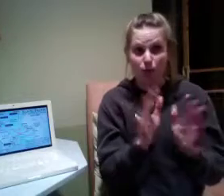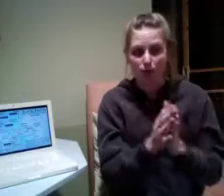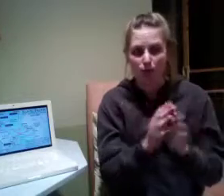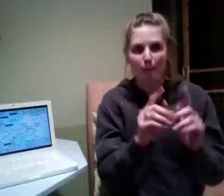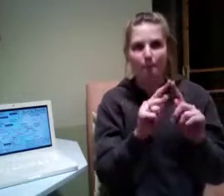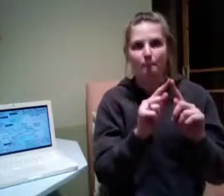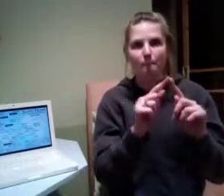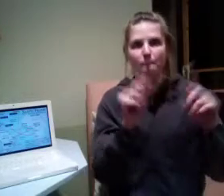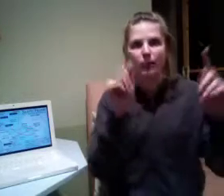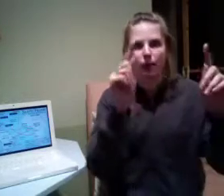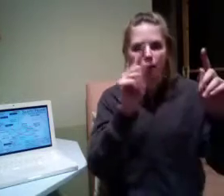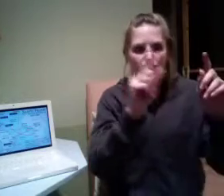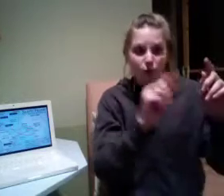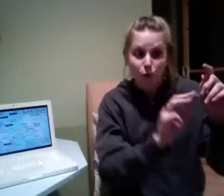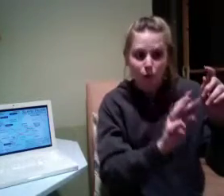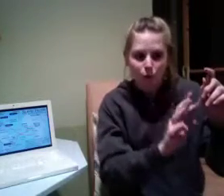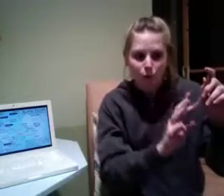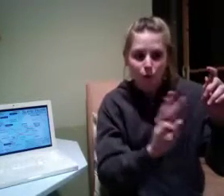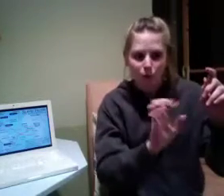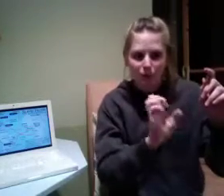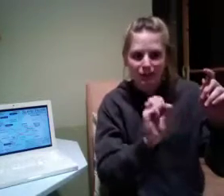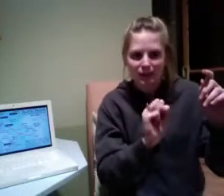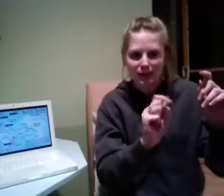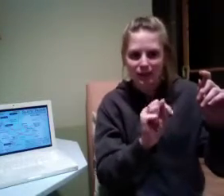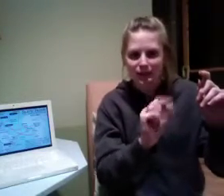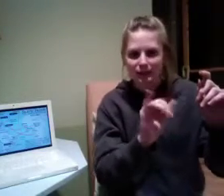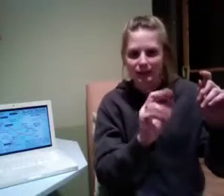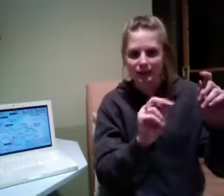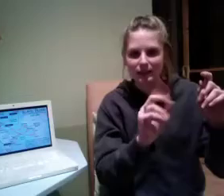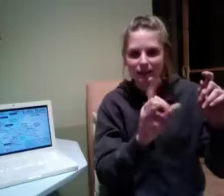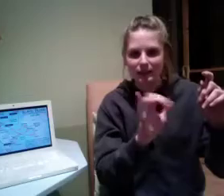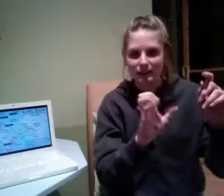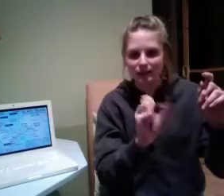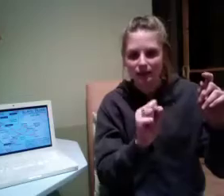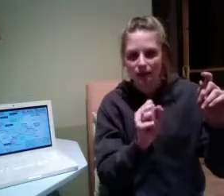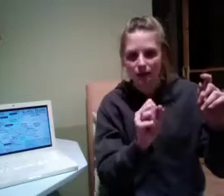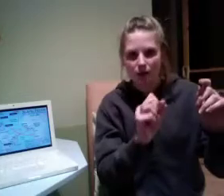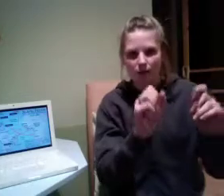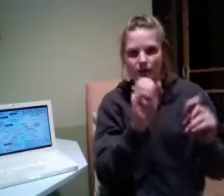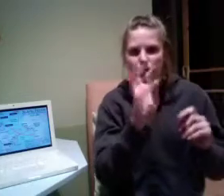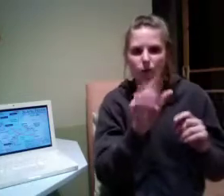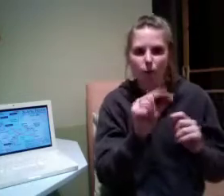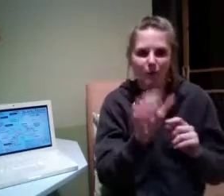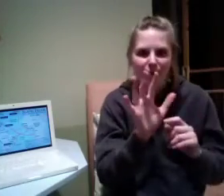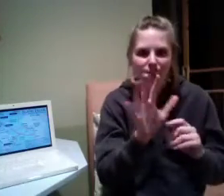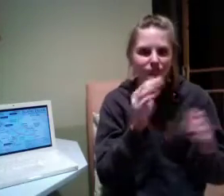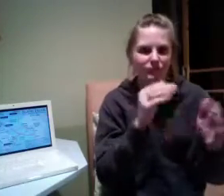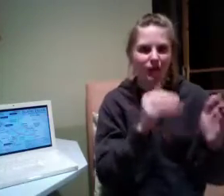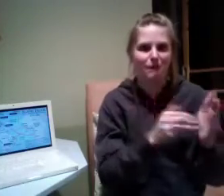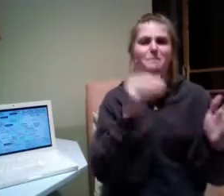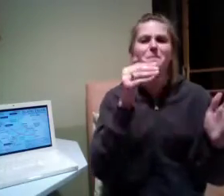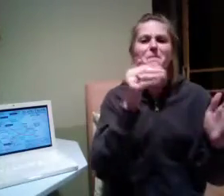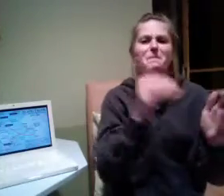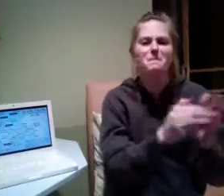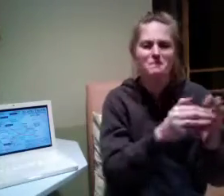head down south a little more, in the West Indies, we see 4.5 million slaves. And down to South